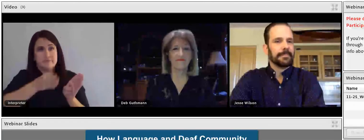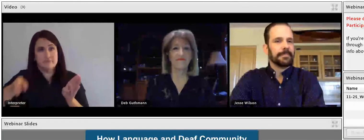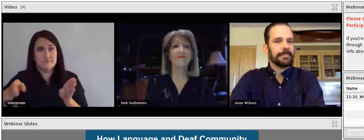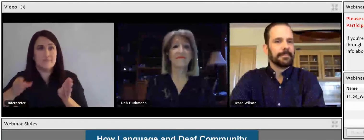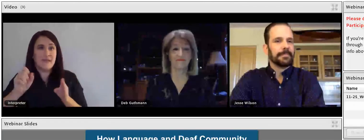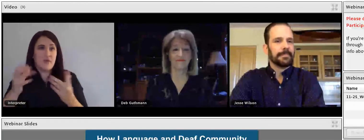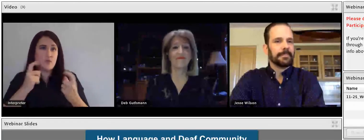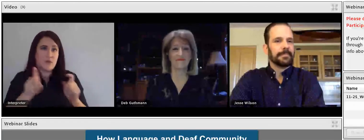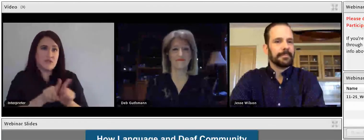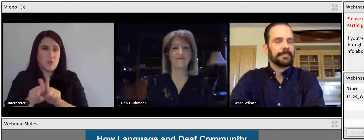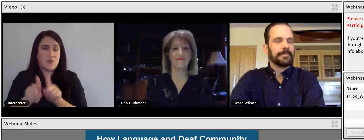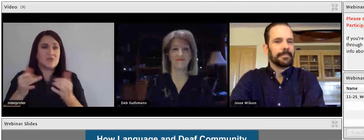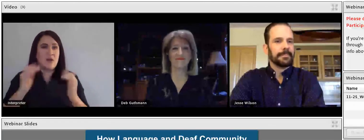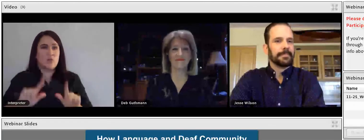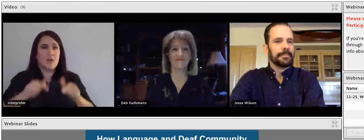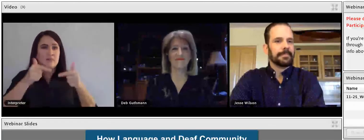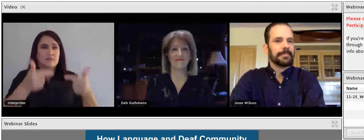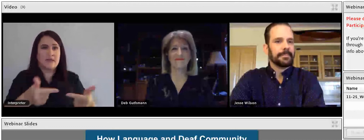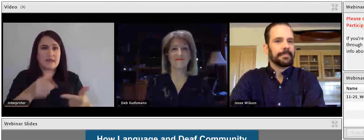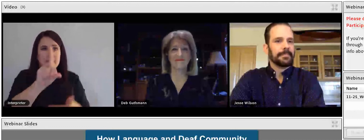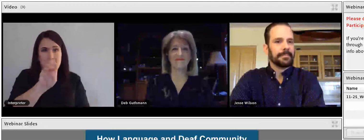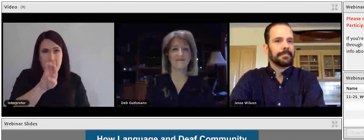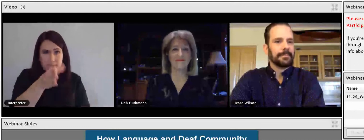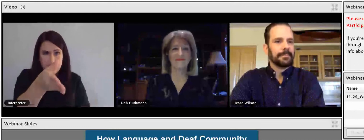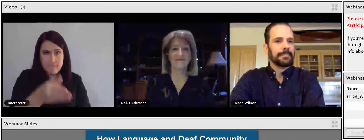So I'm going to pass it back to Deb.